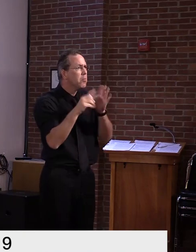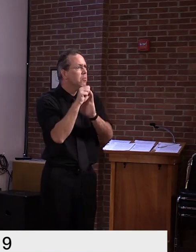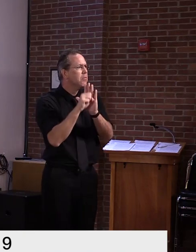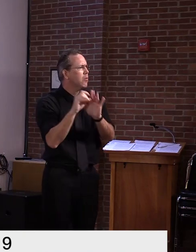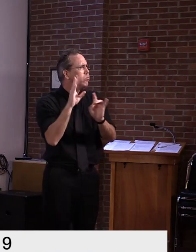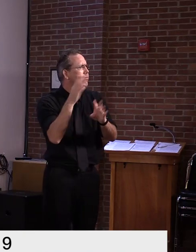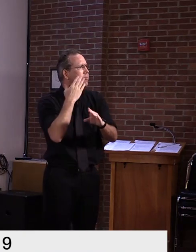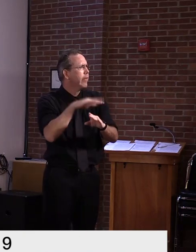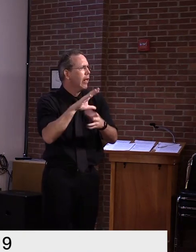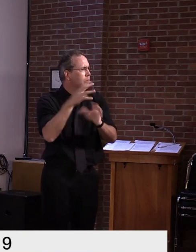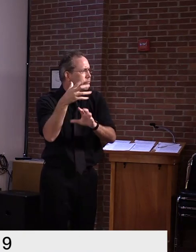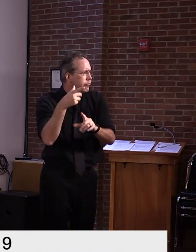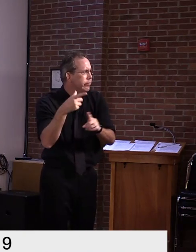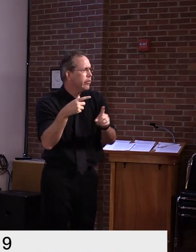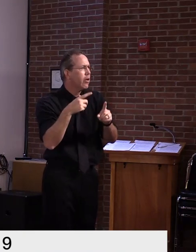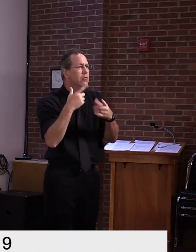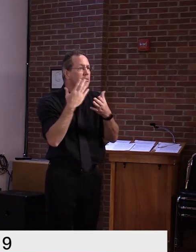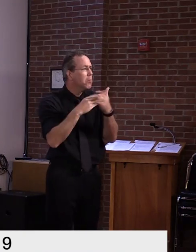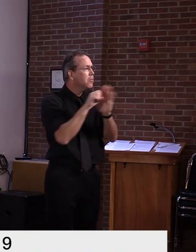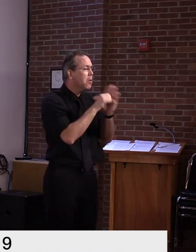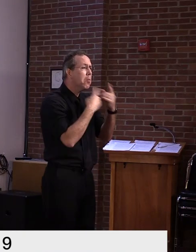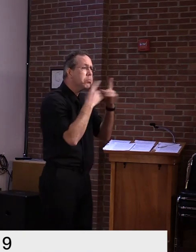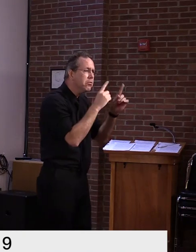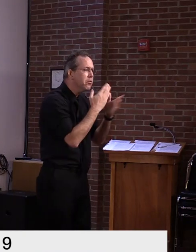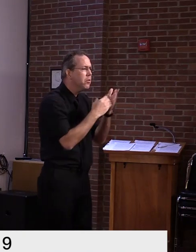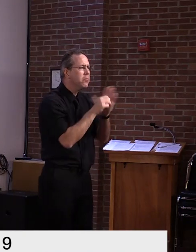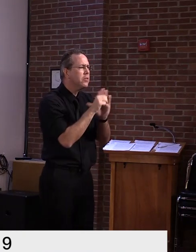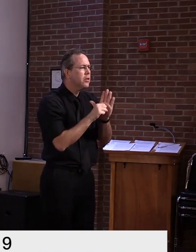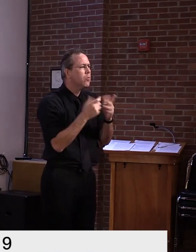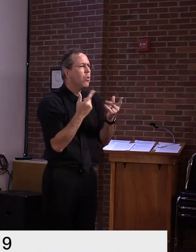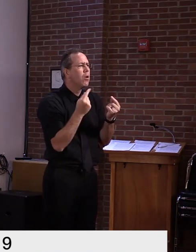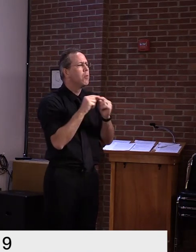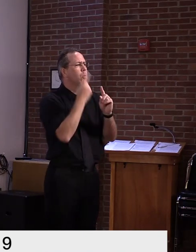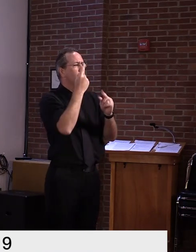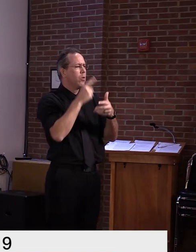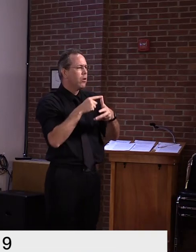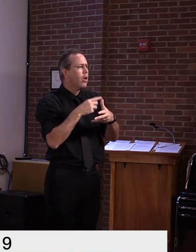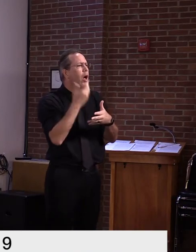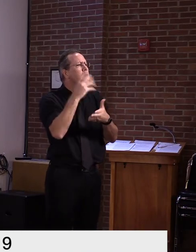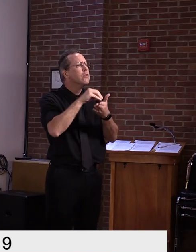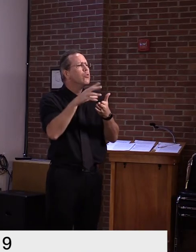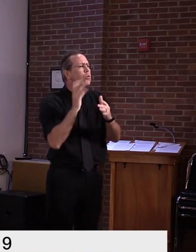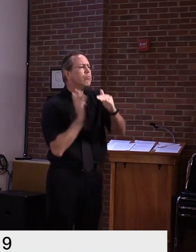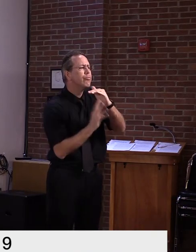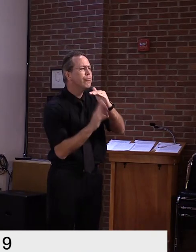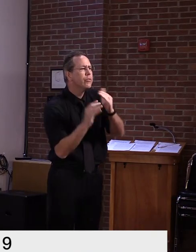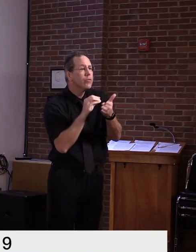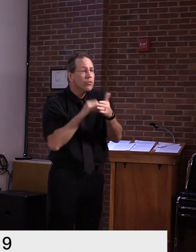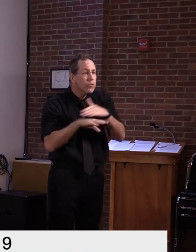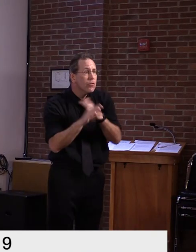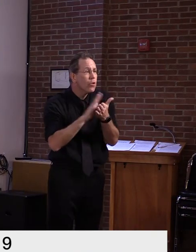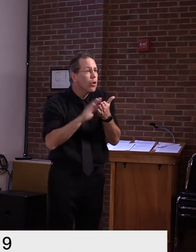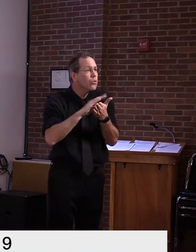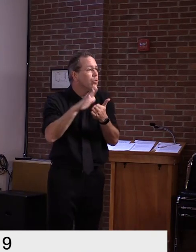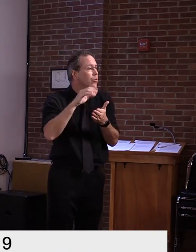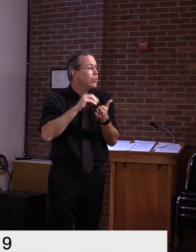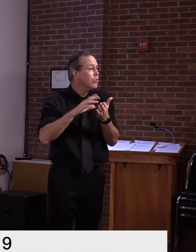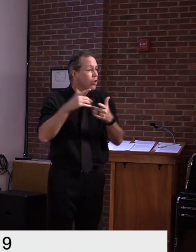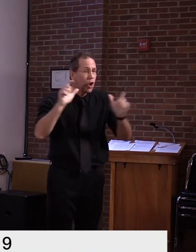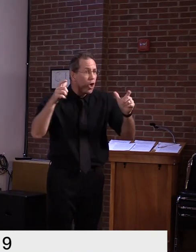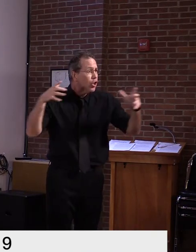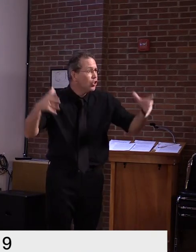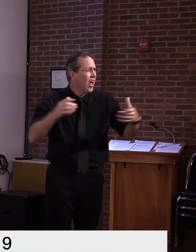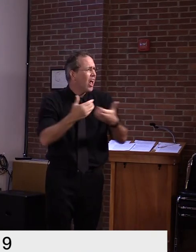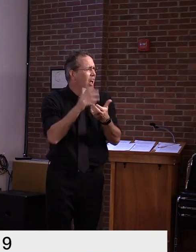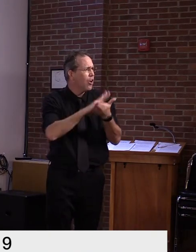like just the sheer size of the student body certainly plays a role. The larger the institution, the more difficult it is to keep track on all the students, the more difficult it is